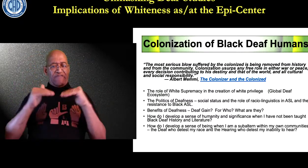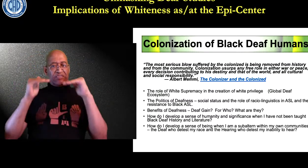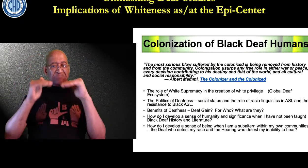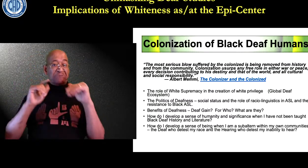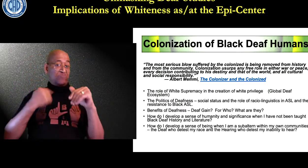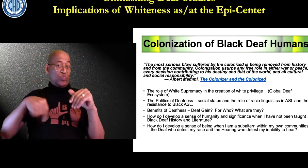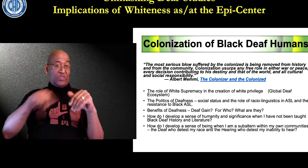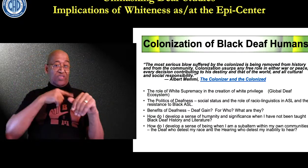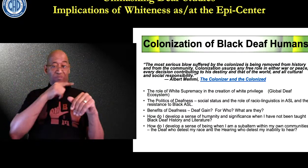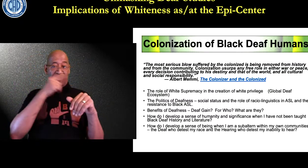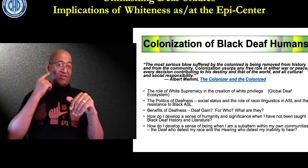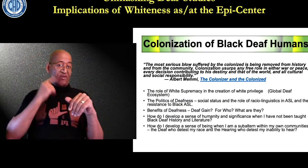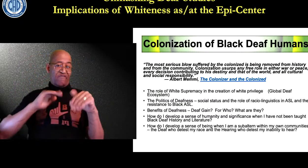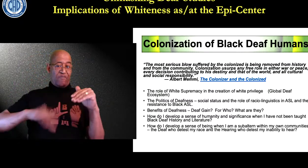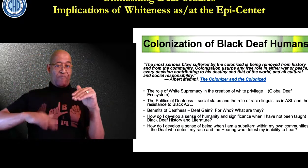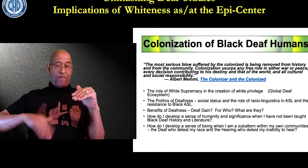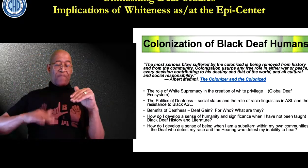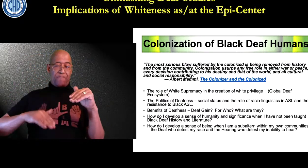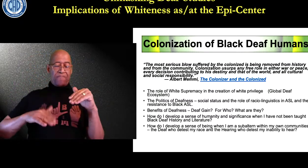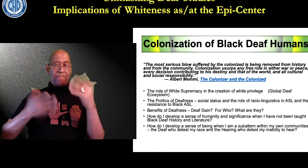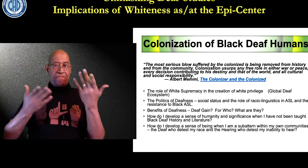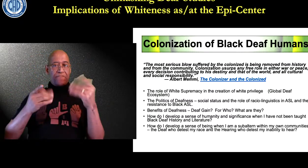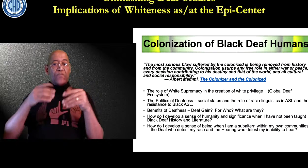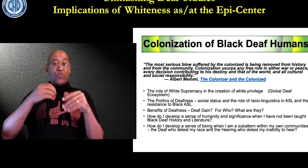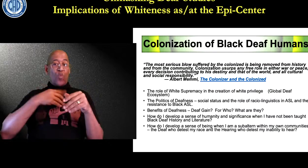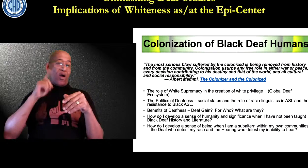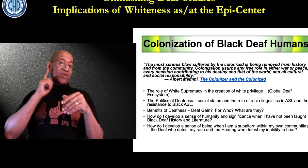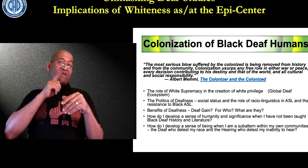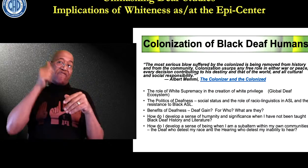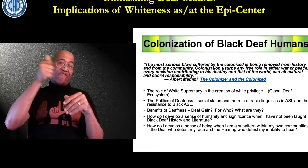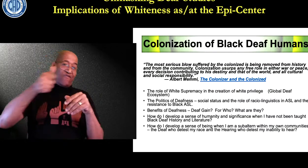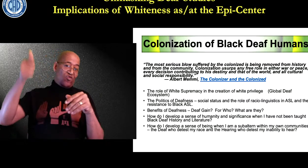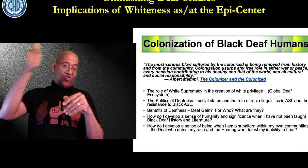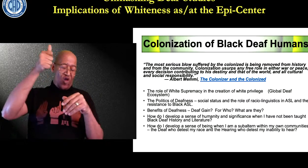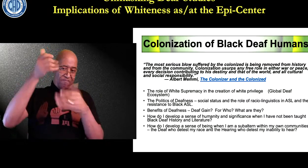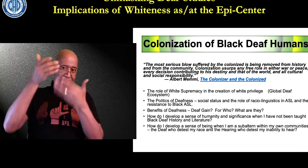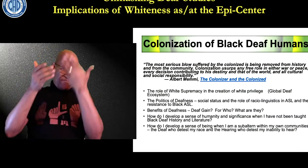In the deaf community, we have a hierarchy.